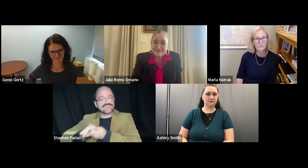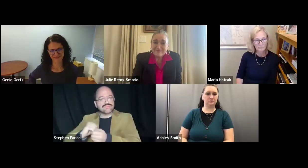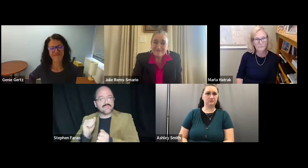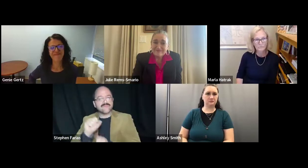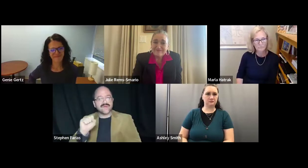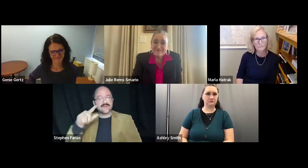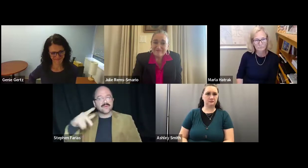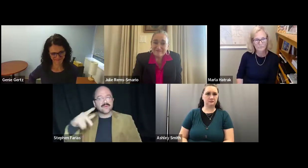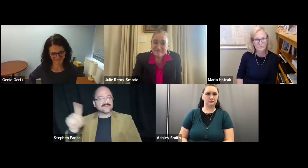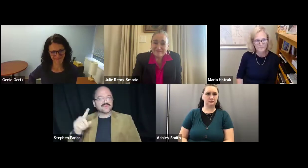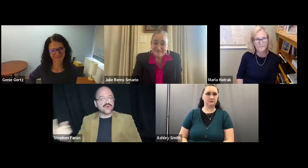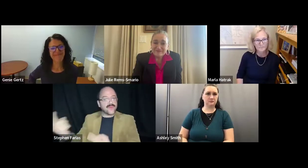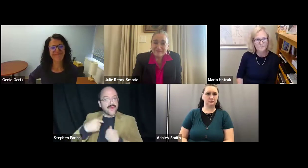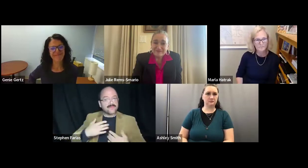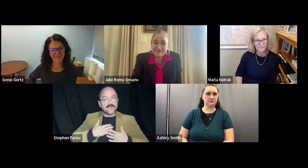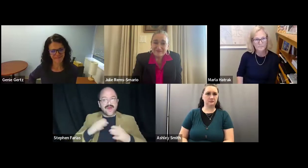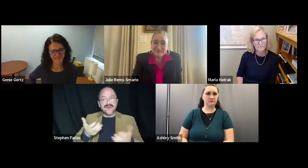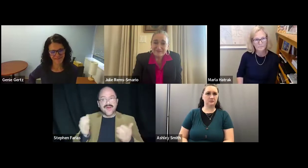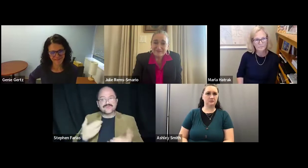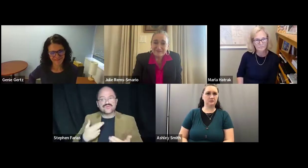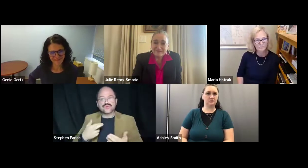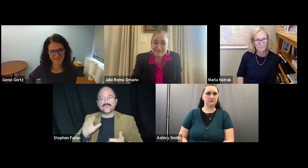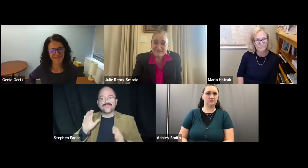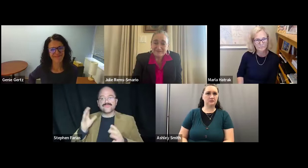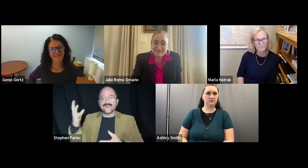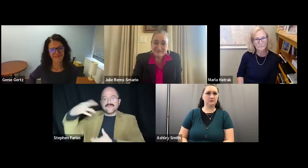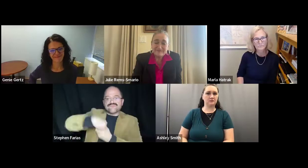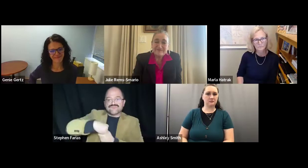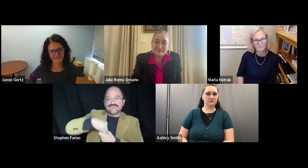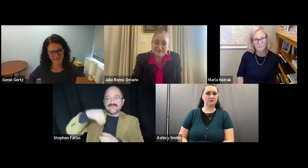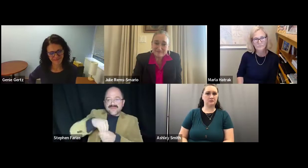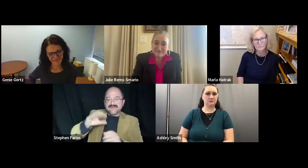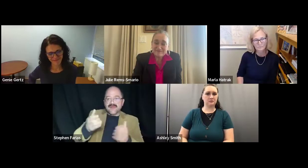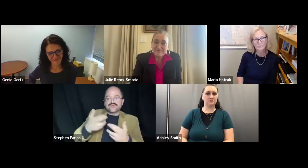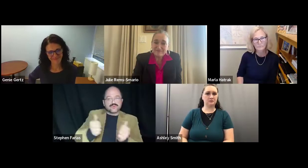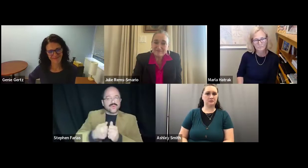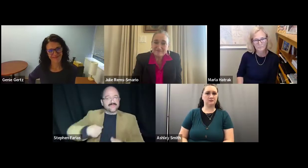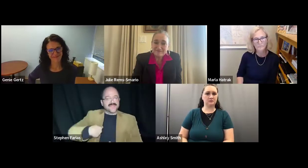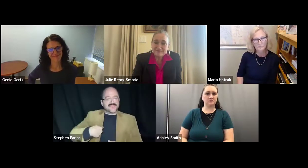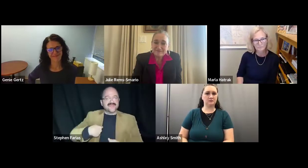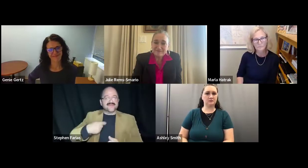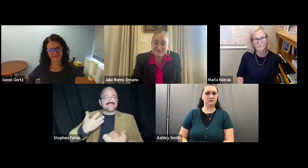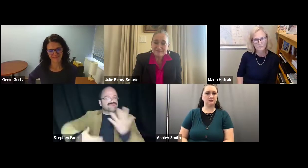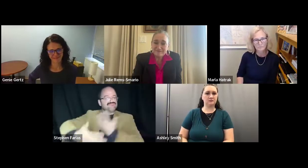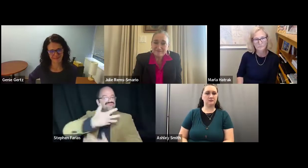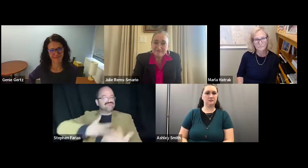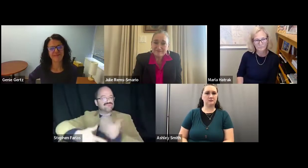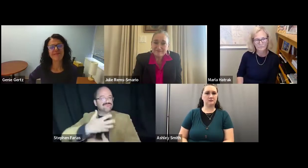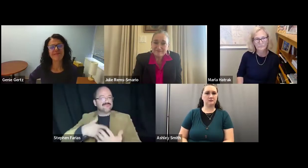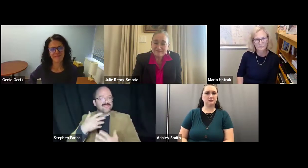long, I think about partnering with speech language pathologists, having them be a part of my educational environment that I create and